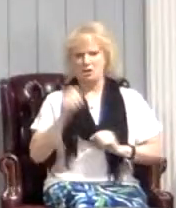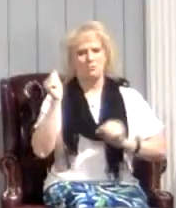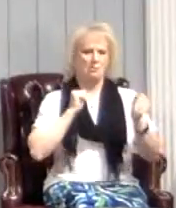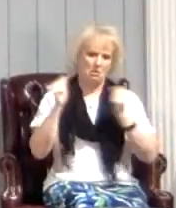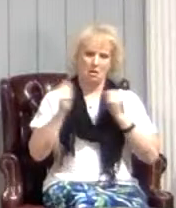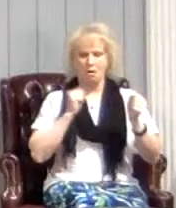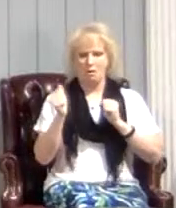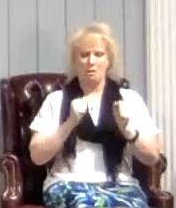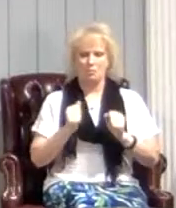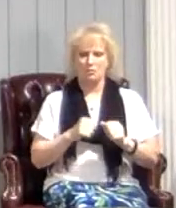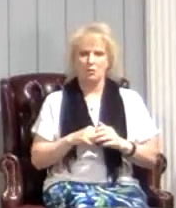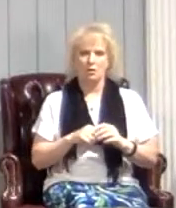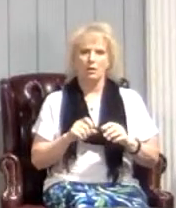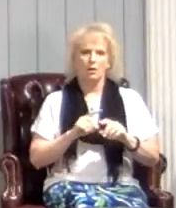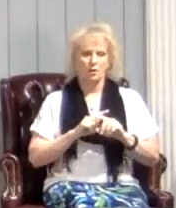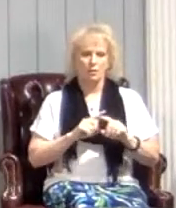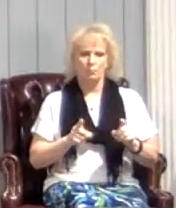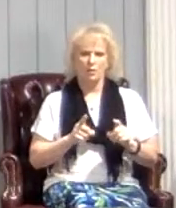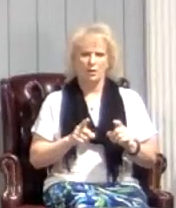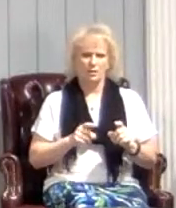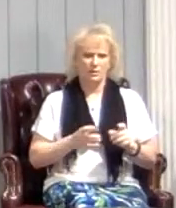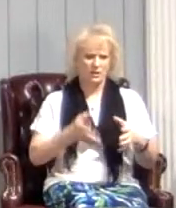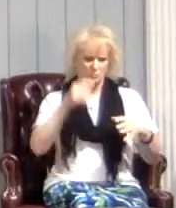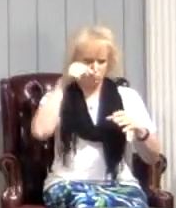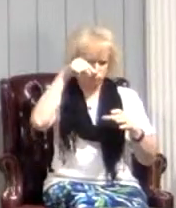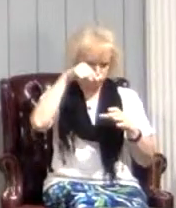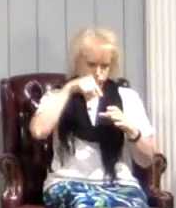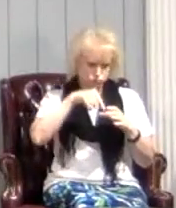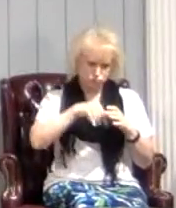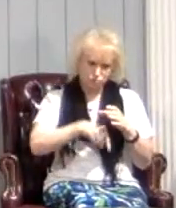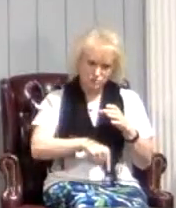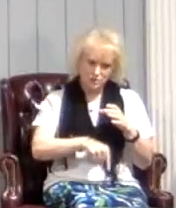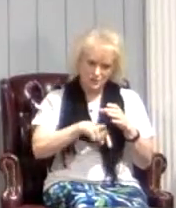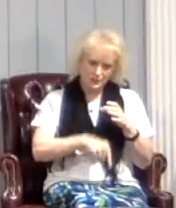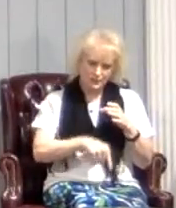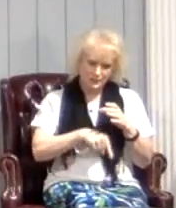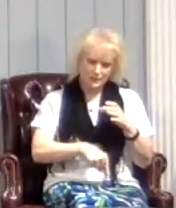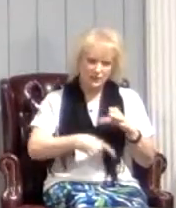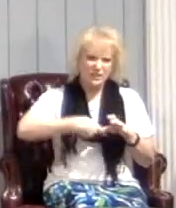has purposely planted his roots deeply in the things of God